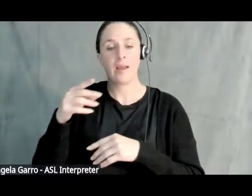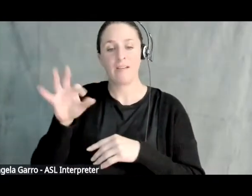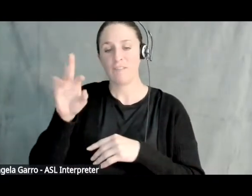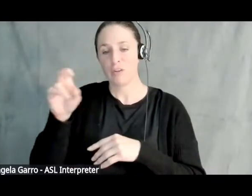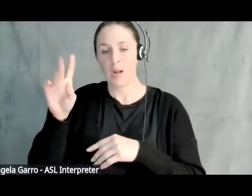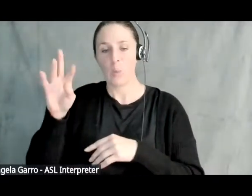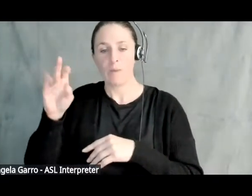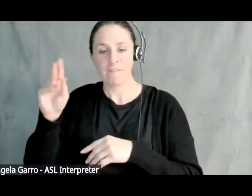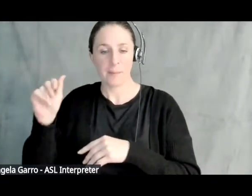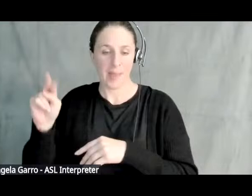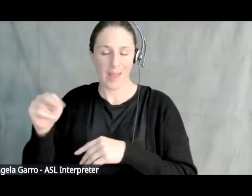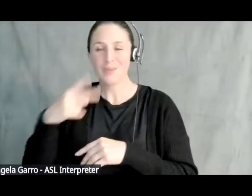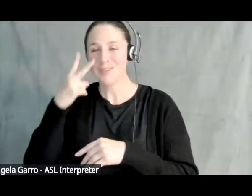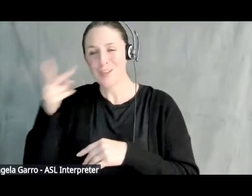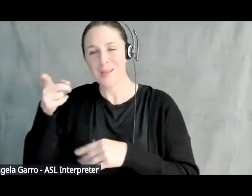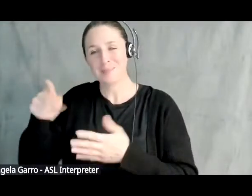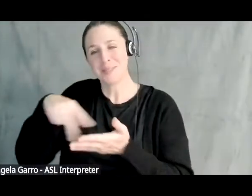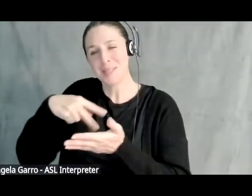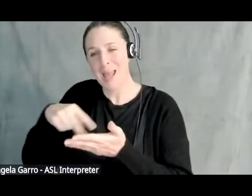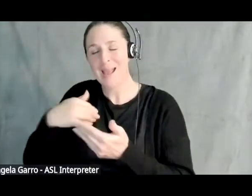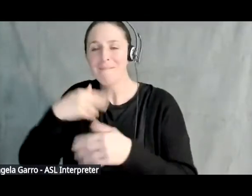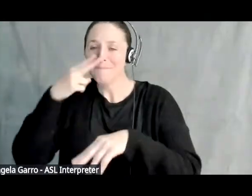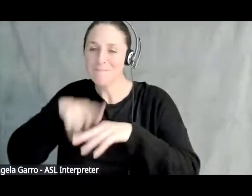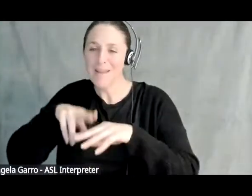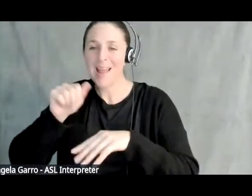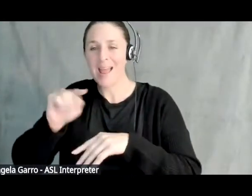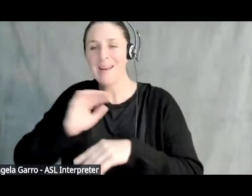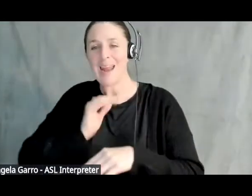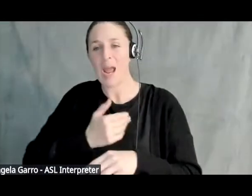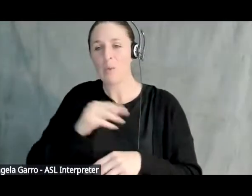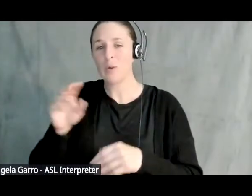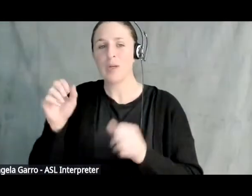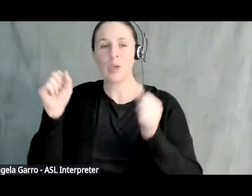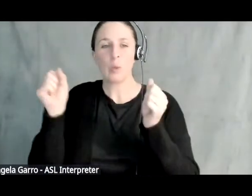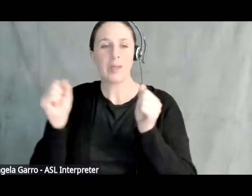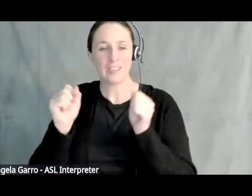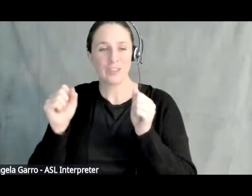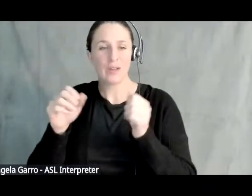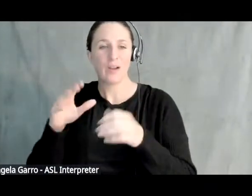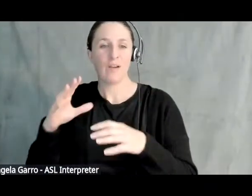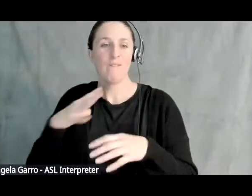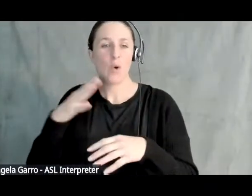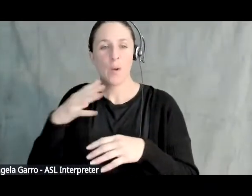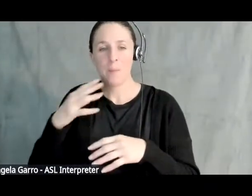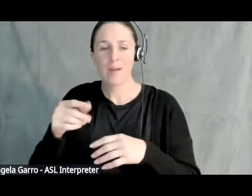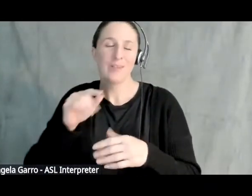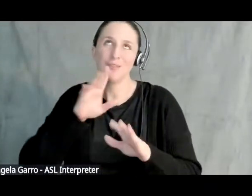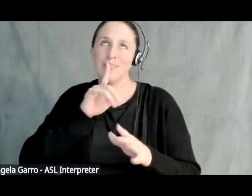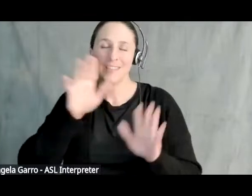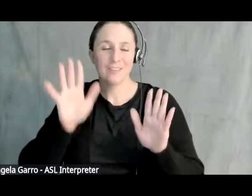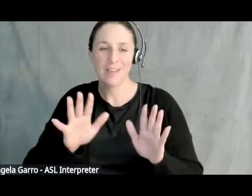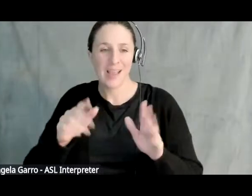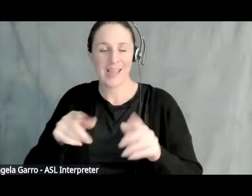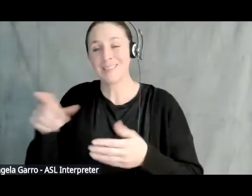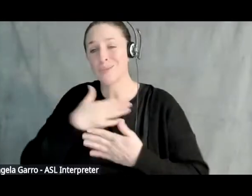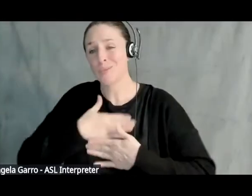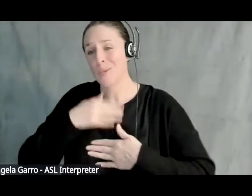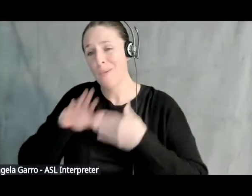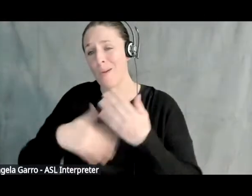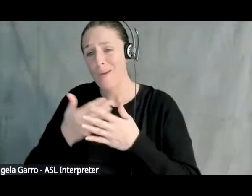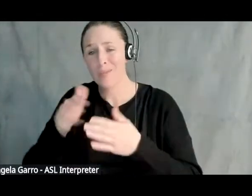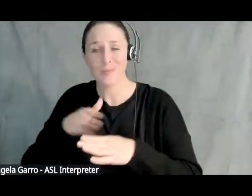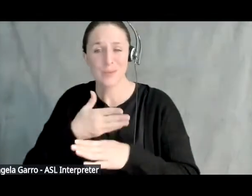dance and kind of have fun at our winter formal. So that was really great. And he was enjoying all the music. So yeah,